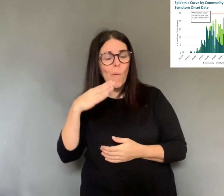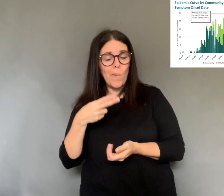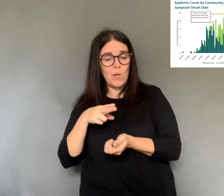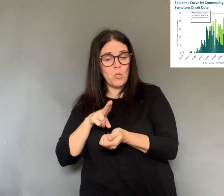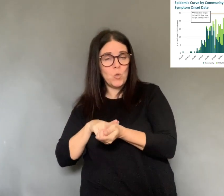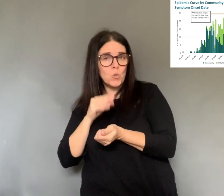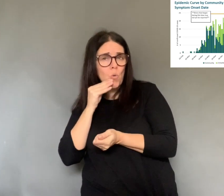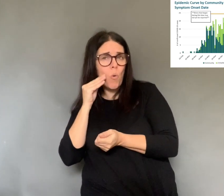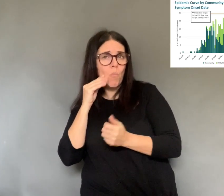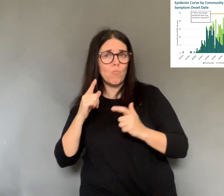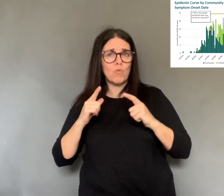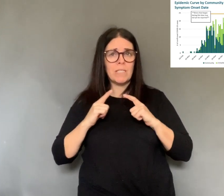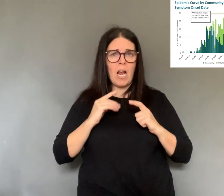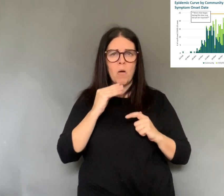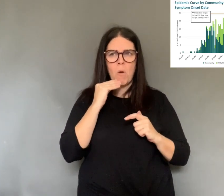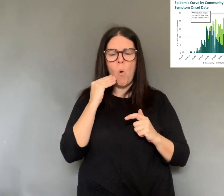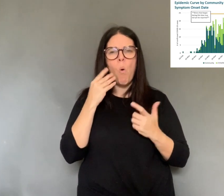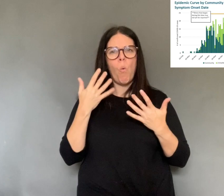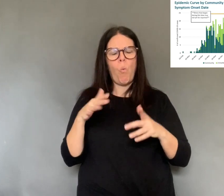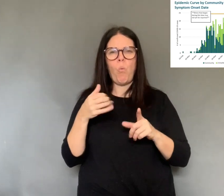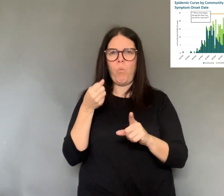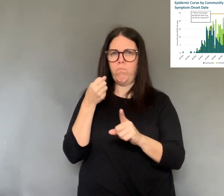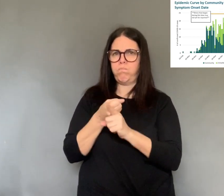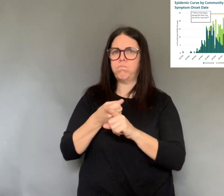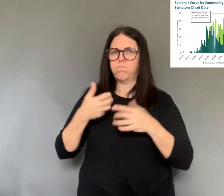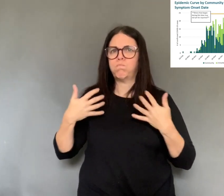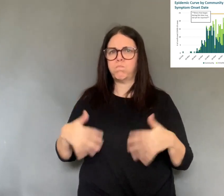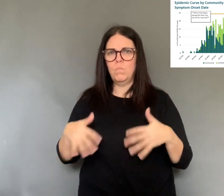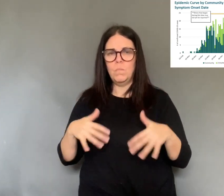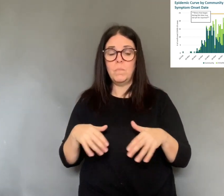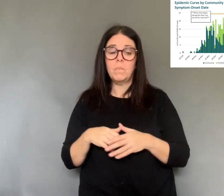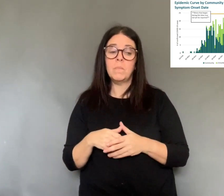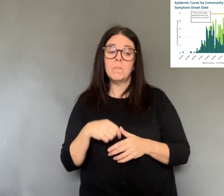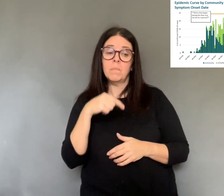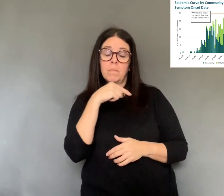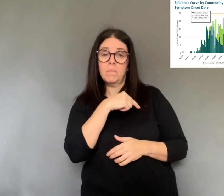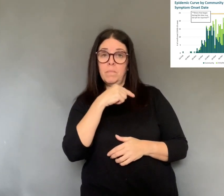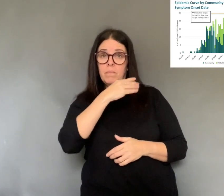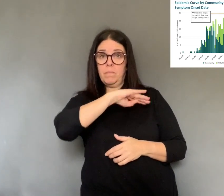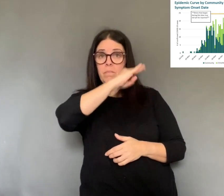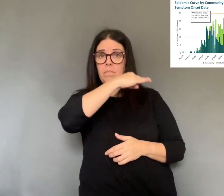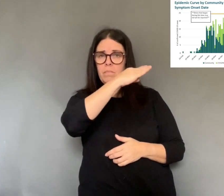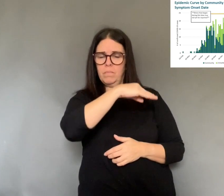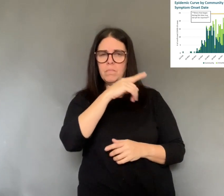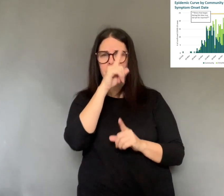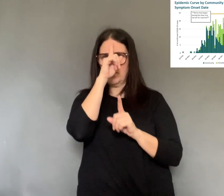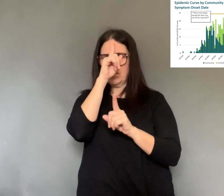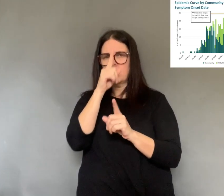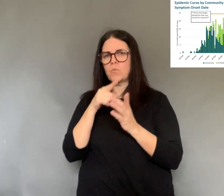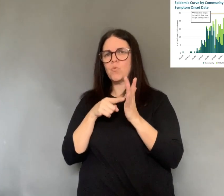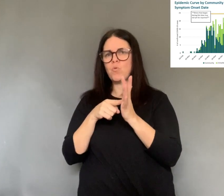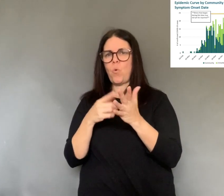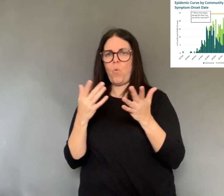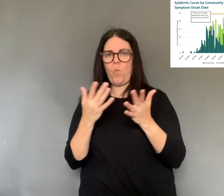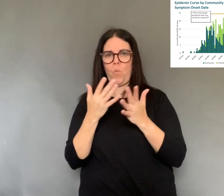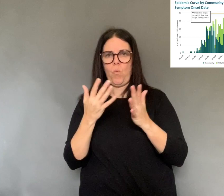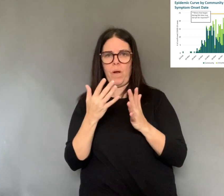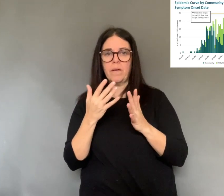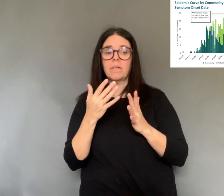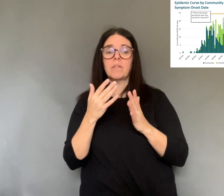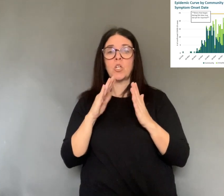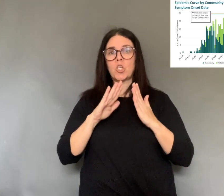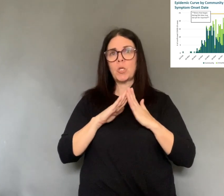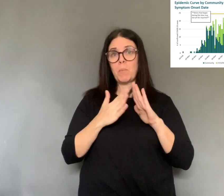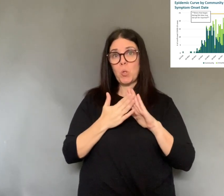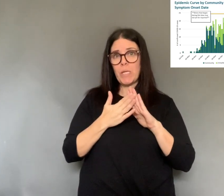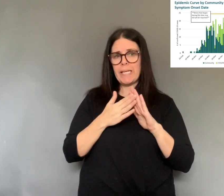We know we have a lot of our cases in the long-term care home and retirement home, and this particular epicurve was created to show the symptom onset